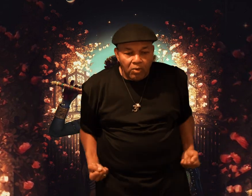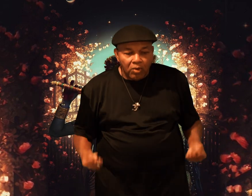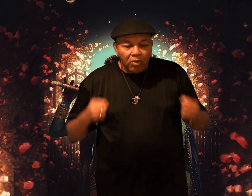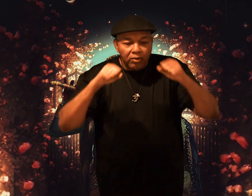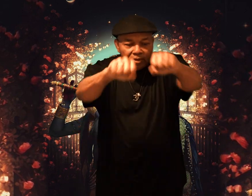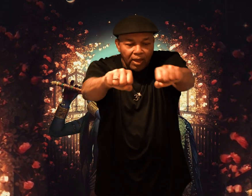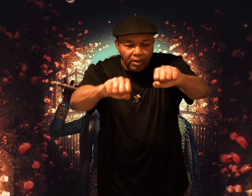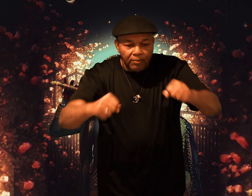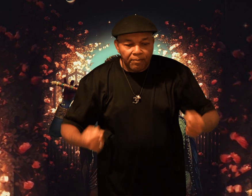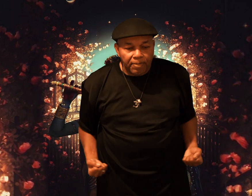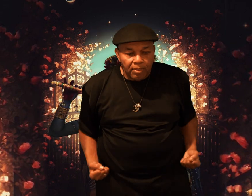do.